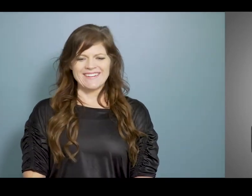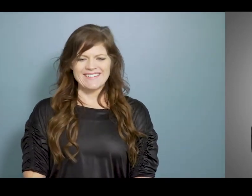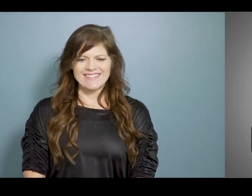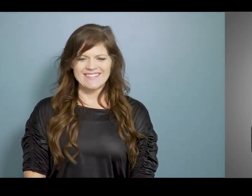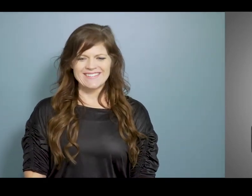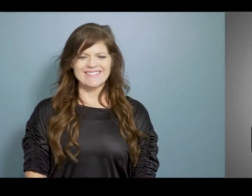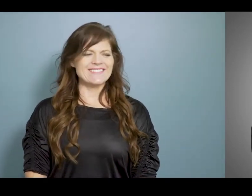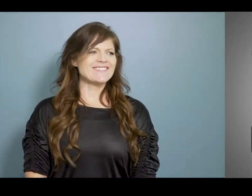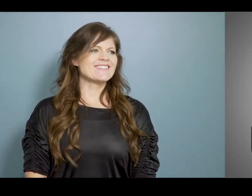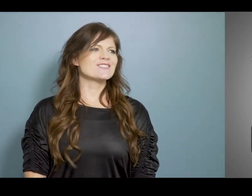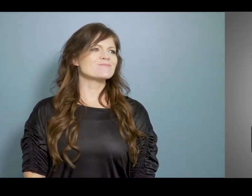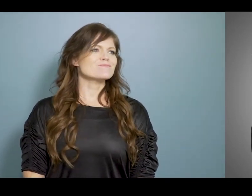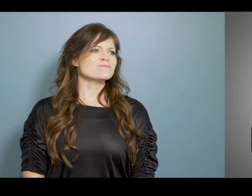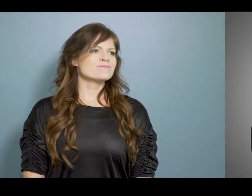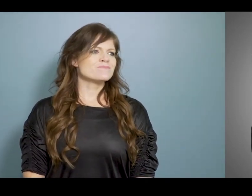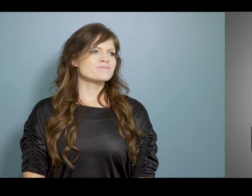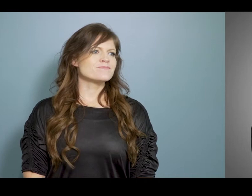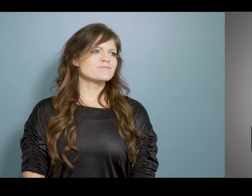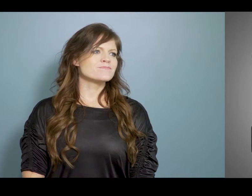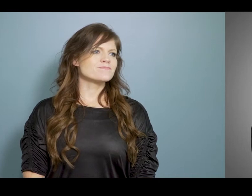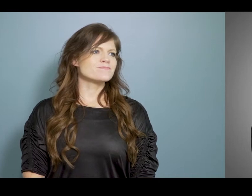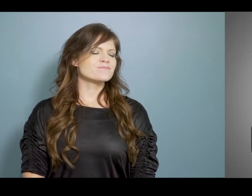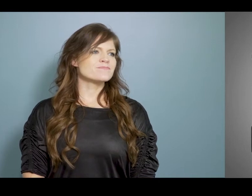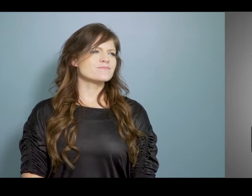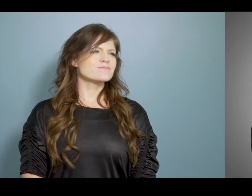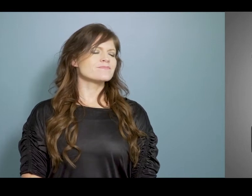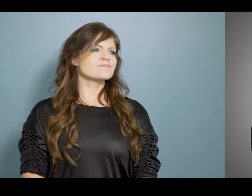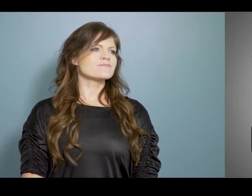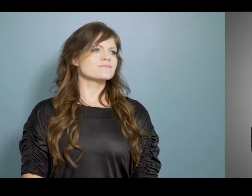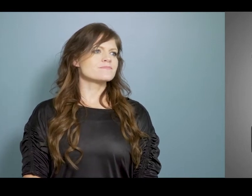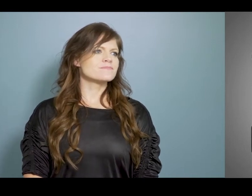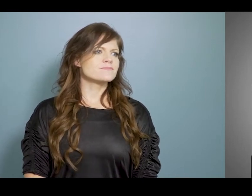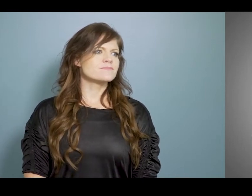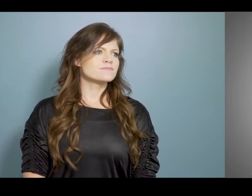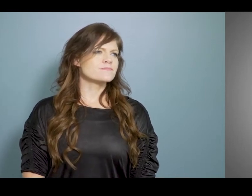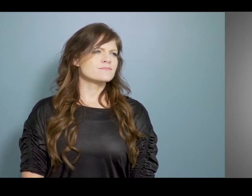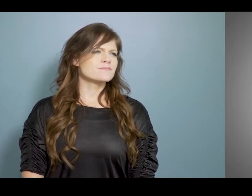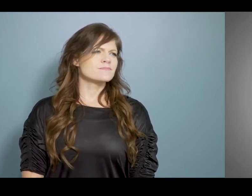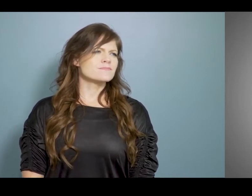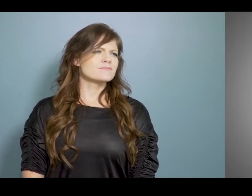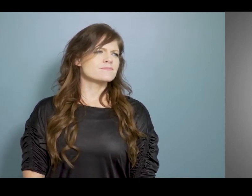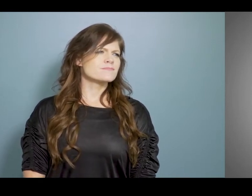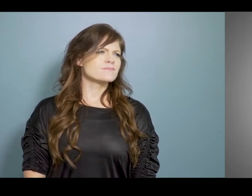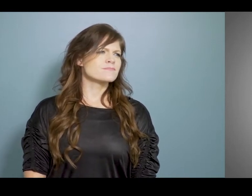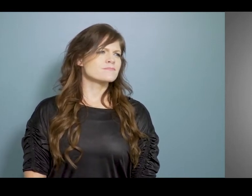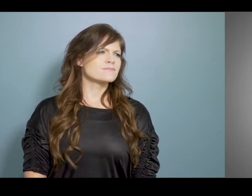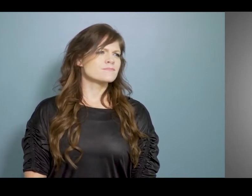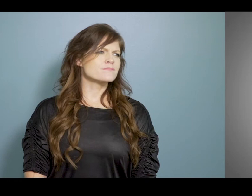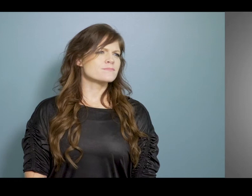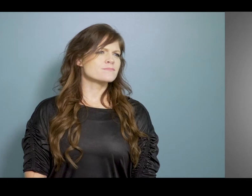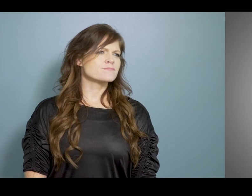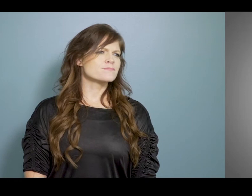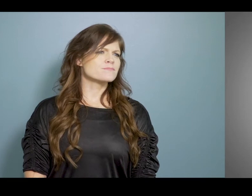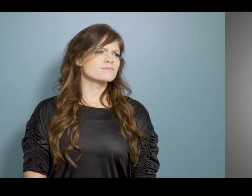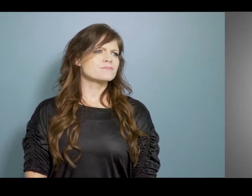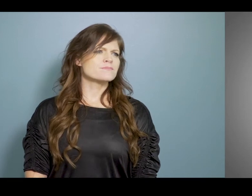responses to any challenging situation infused with danger and uncertainty. Face COVID is a